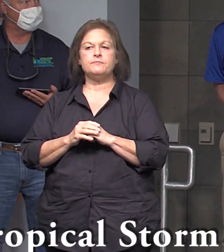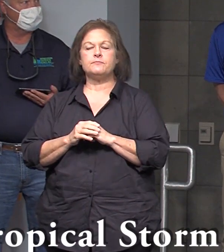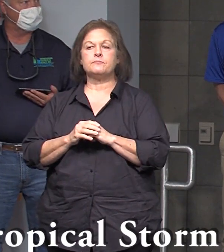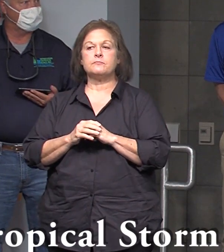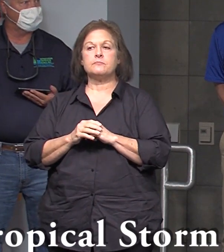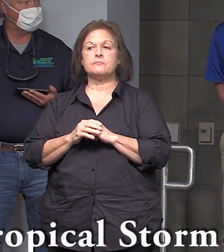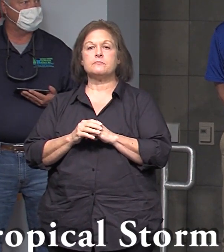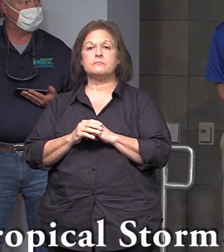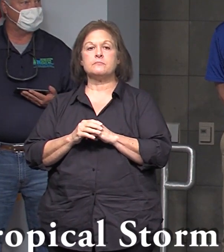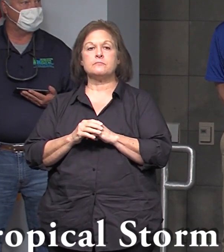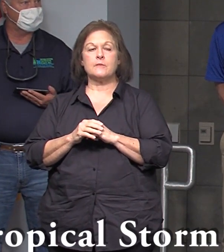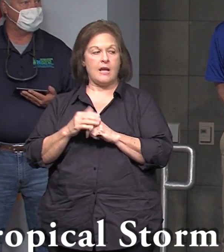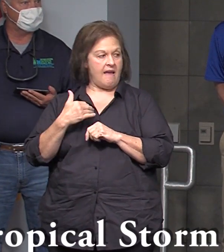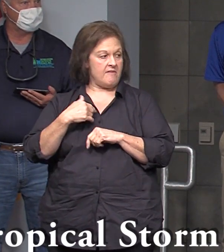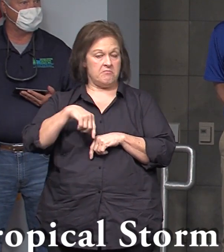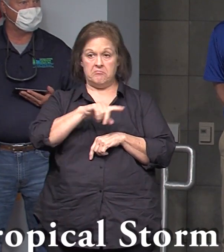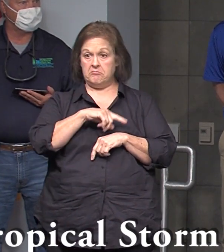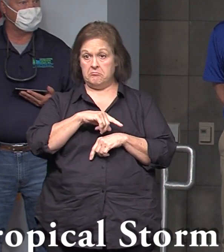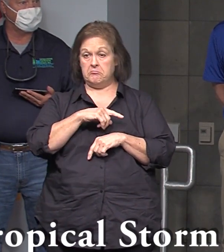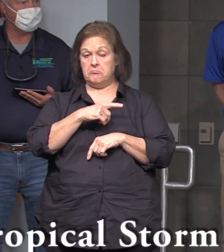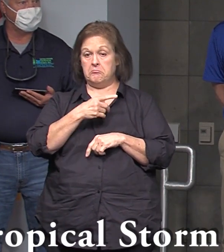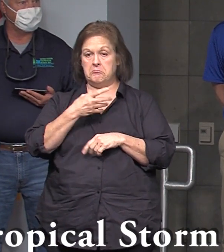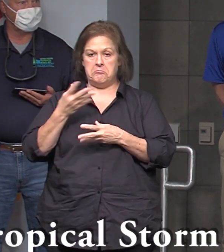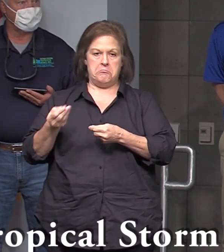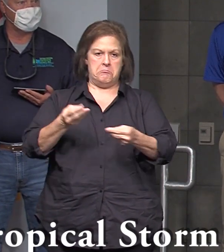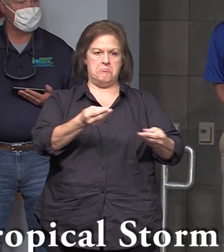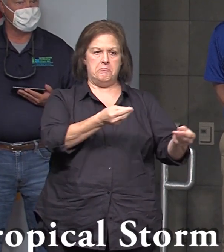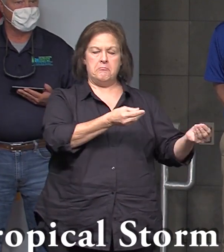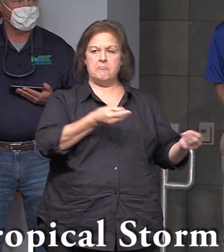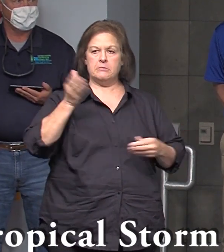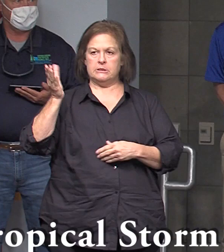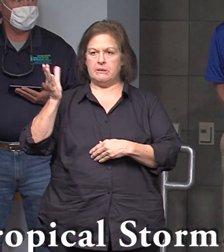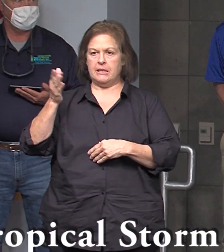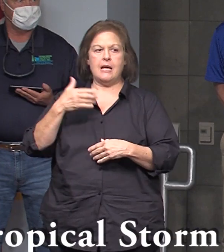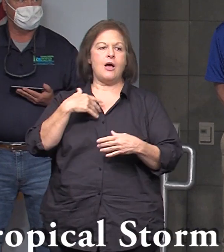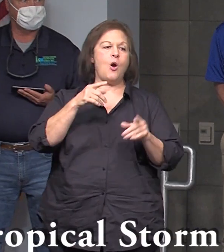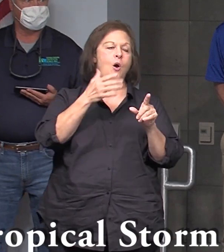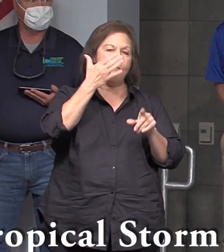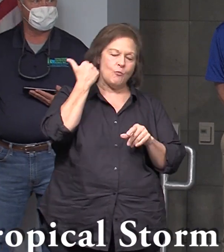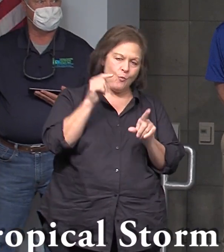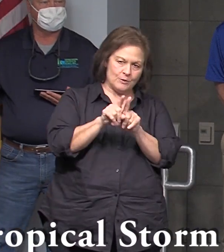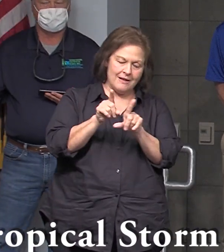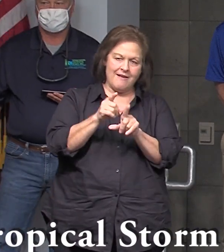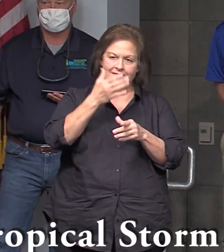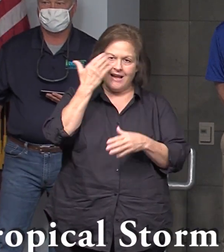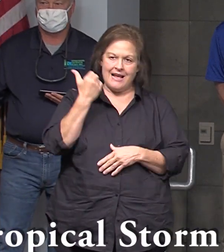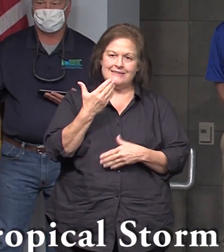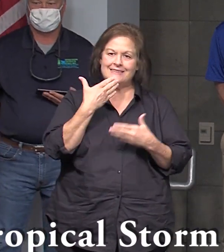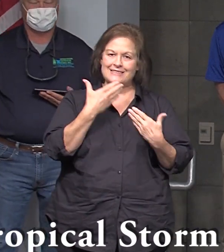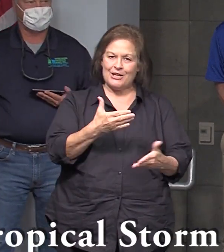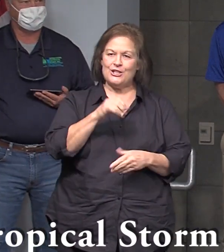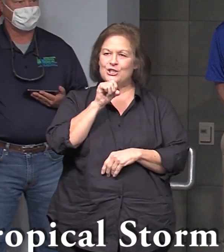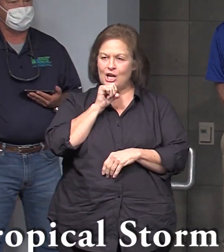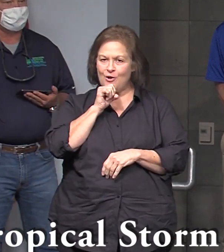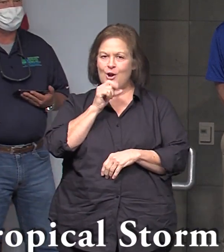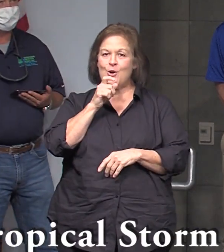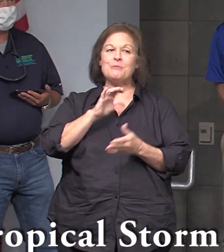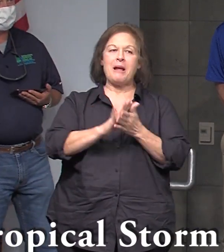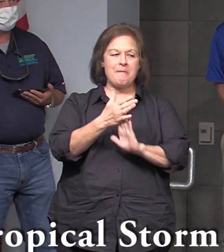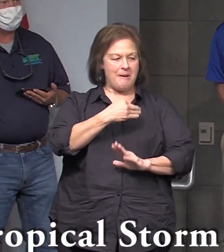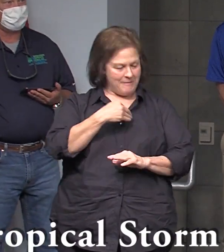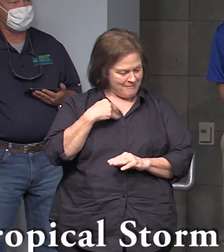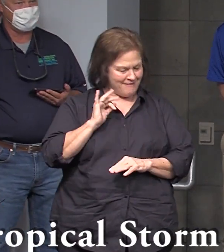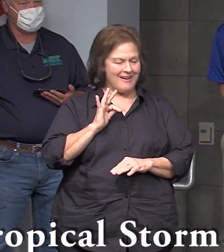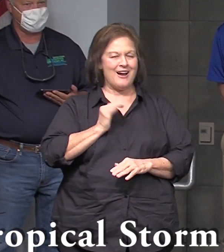going to have up a slate of speakers, and then we will be available for questions. I also want to thank Sherry. I forgot to introduce Sherry, who's become a member